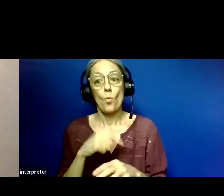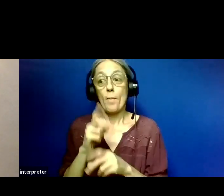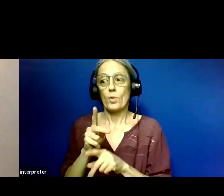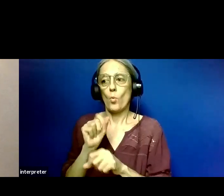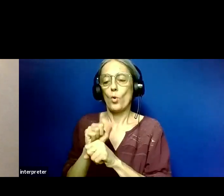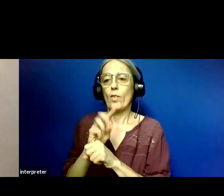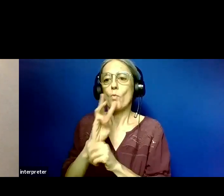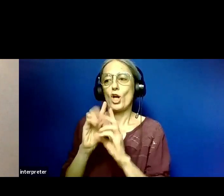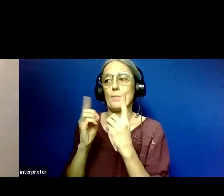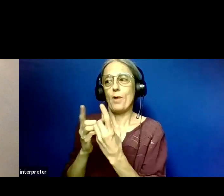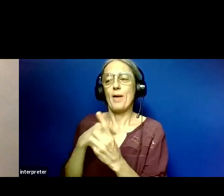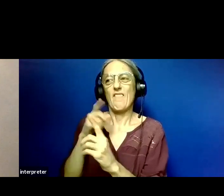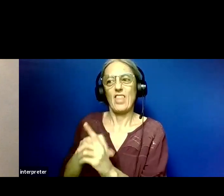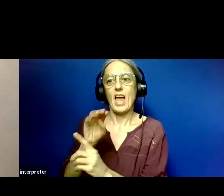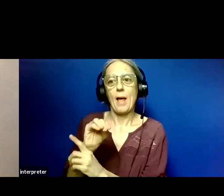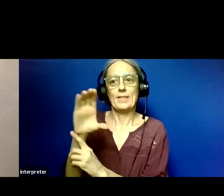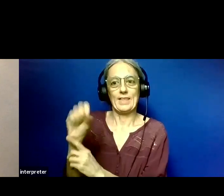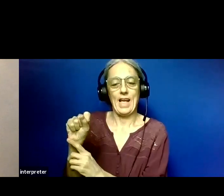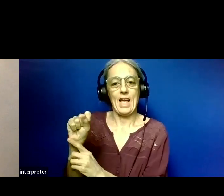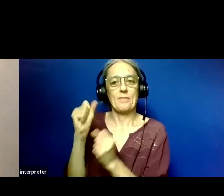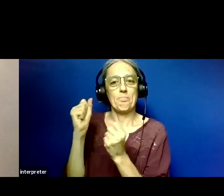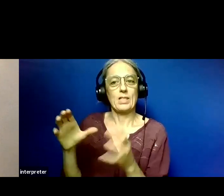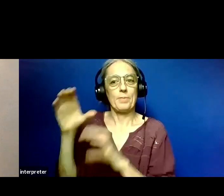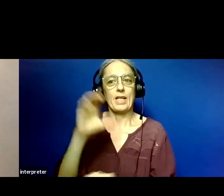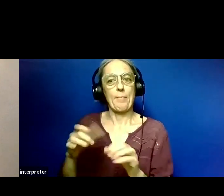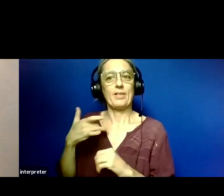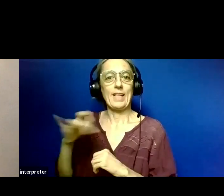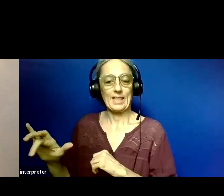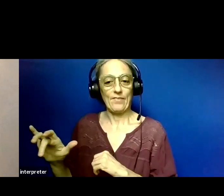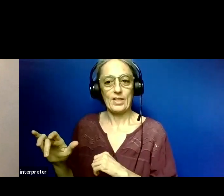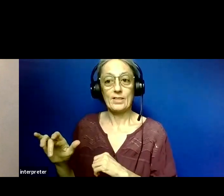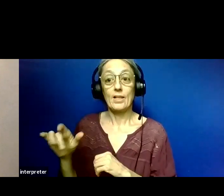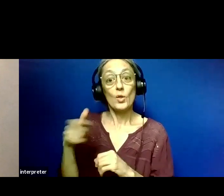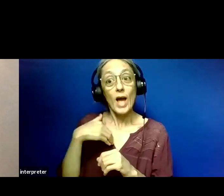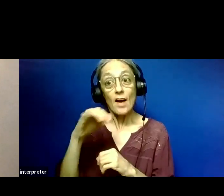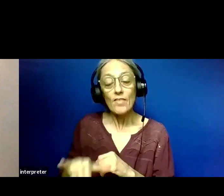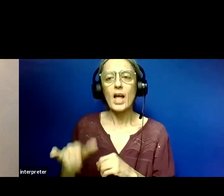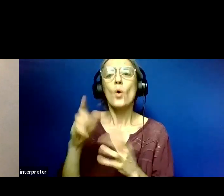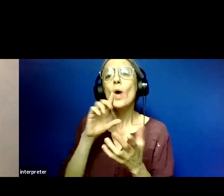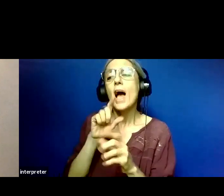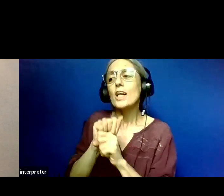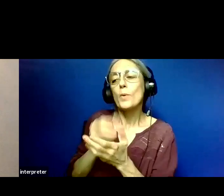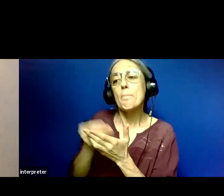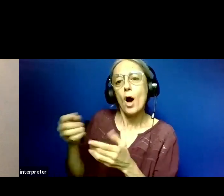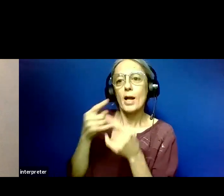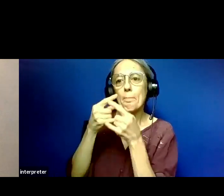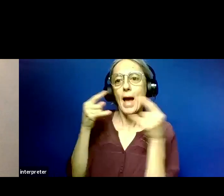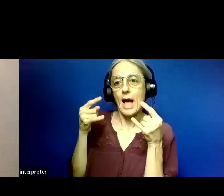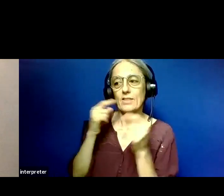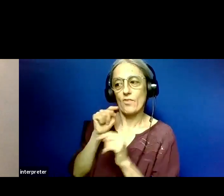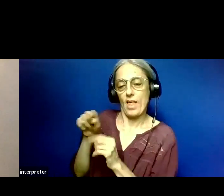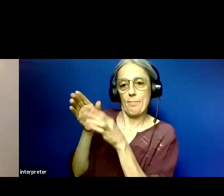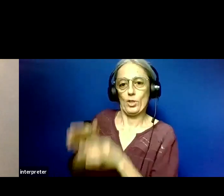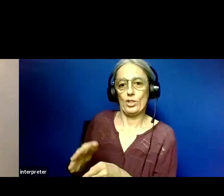multiple chemical sensitivities, we actually purchased a mask. And it was one of the masks that filter. It wasn't